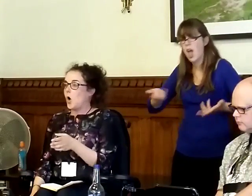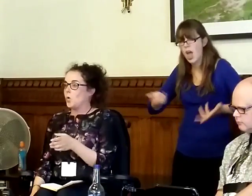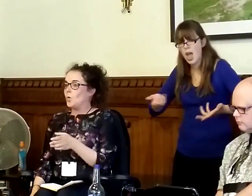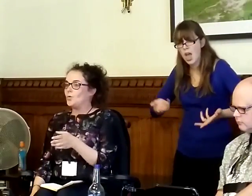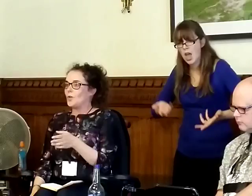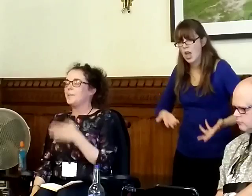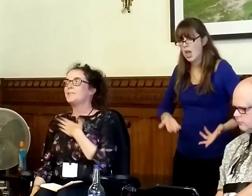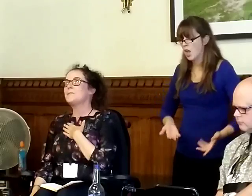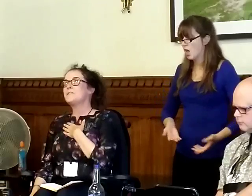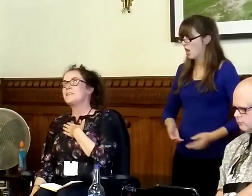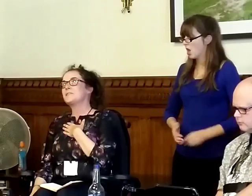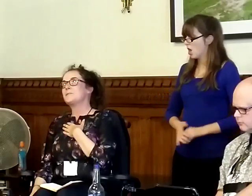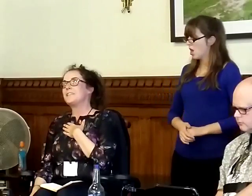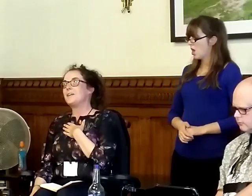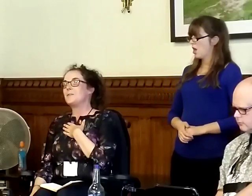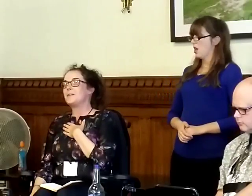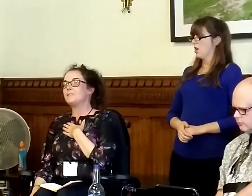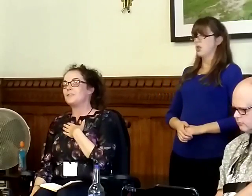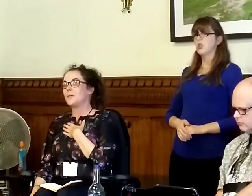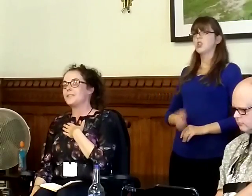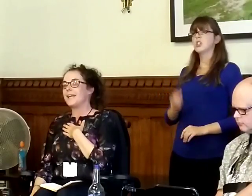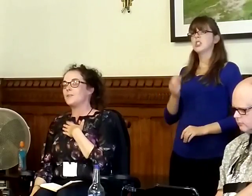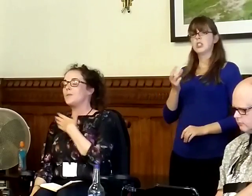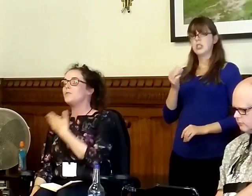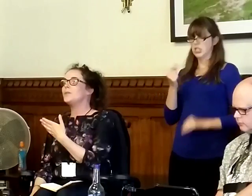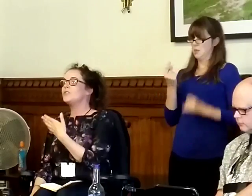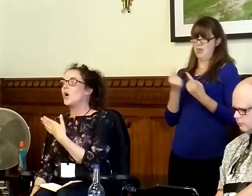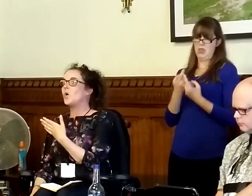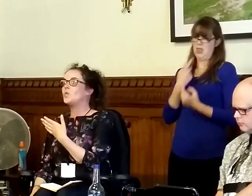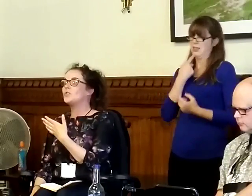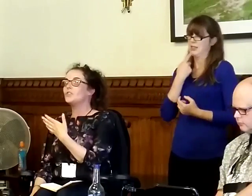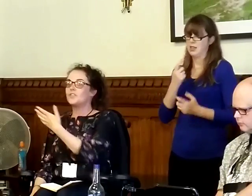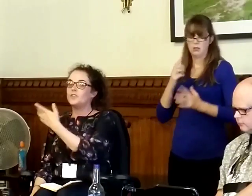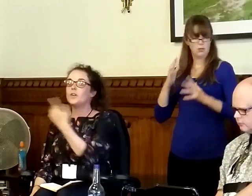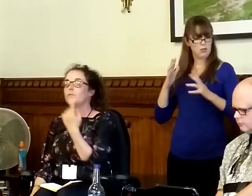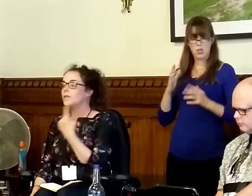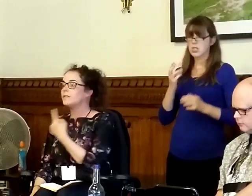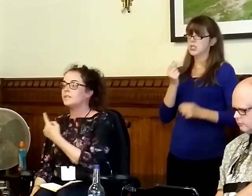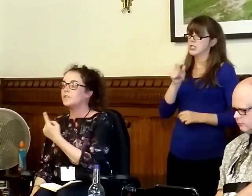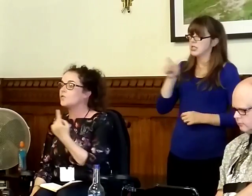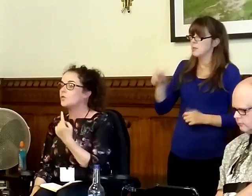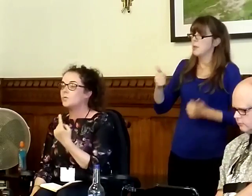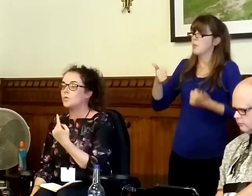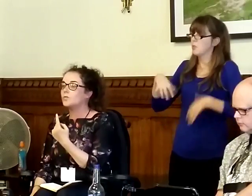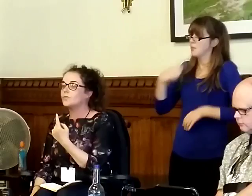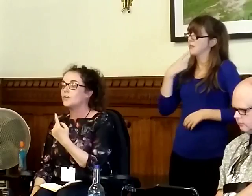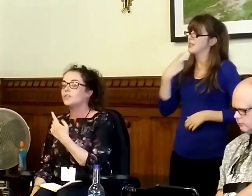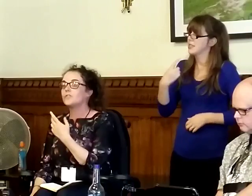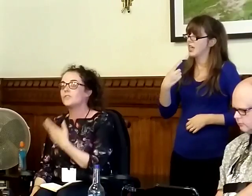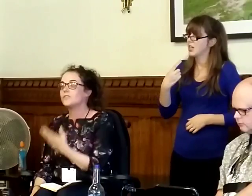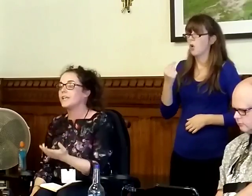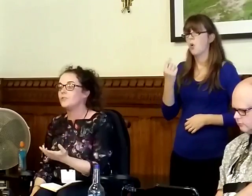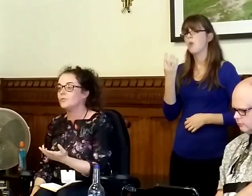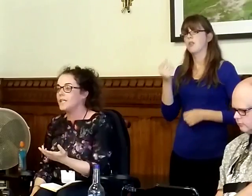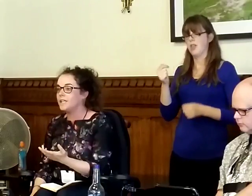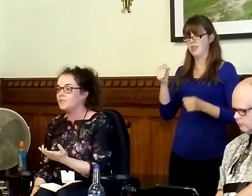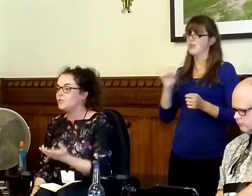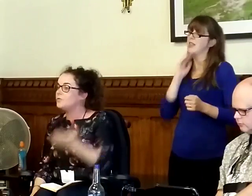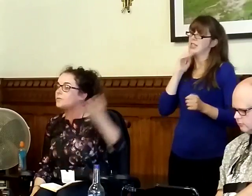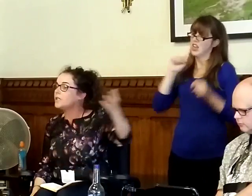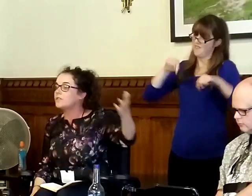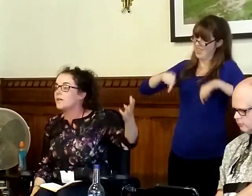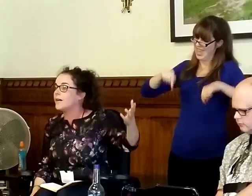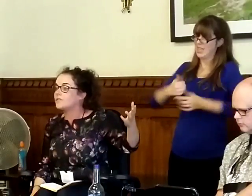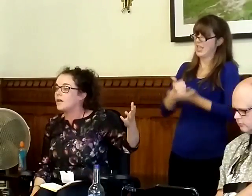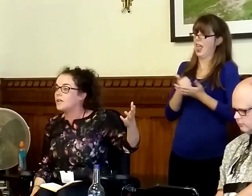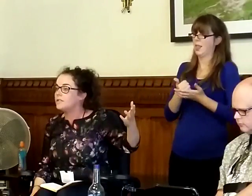People have been told, I mean, some of the things I'm going to tell you is just so astounding. People have been told there's enough within these four walls to sustain your